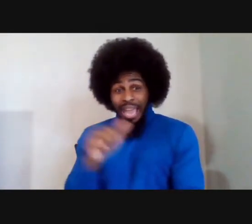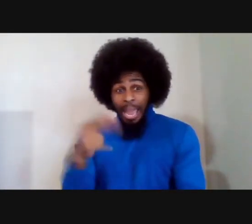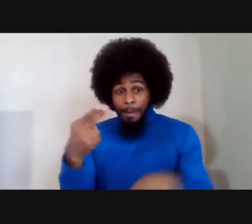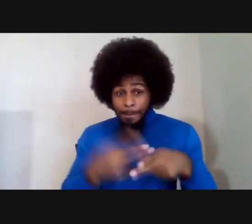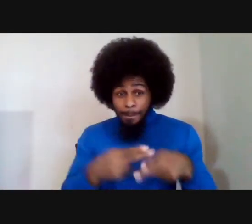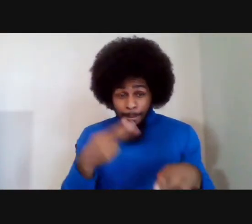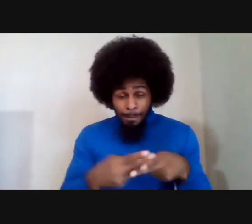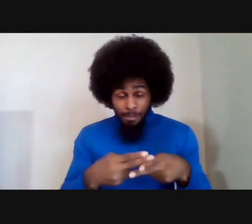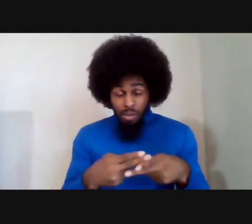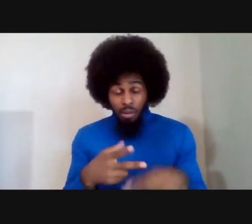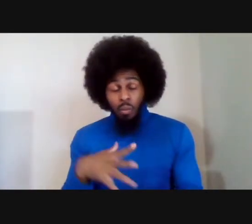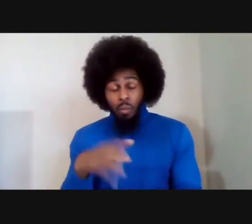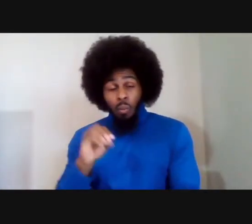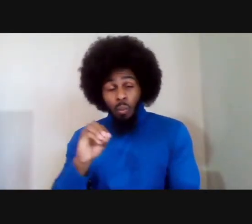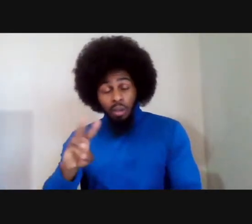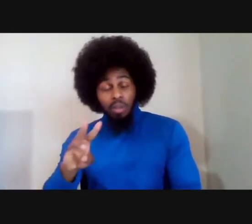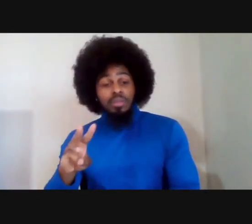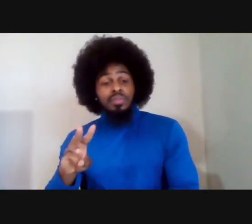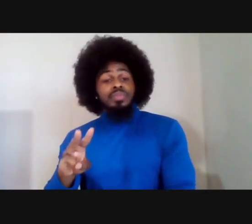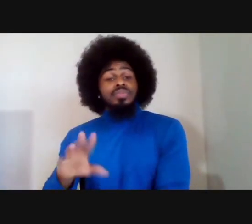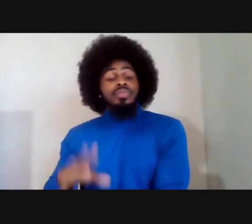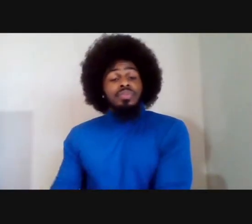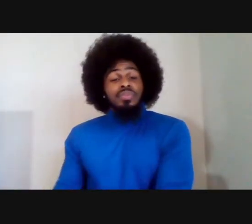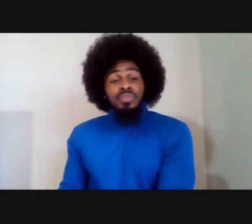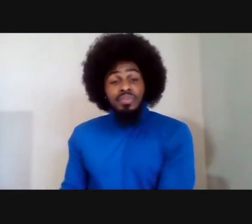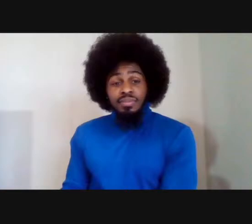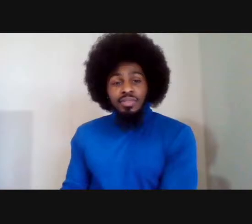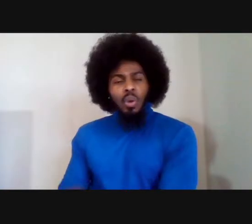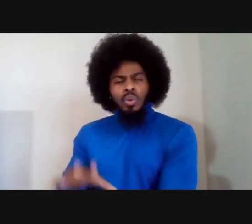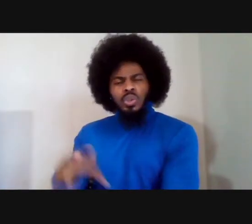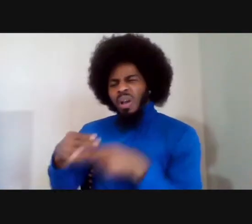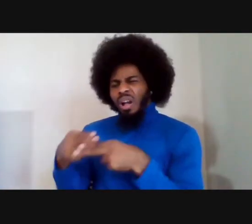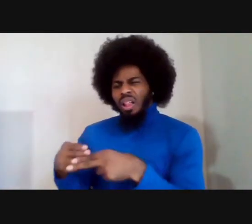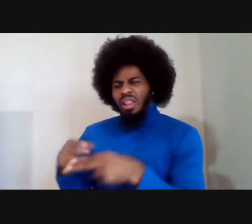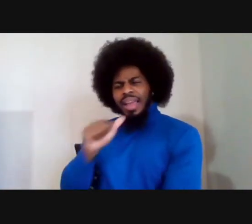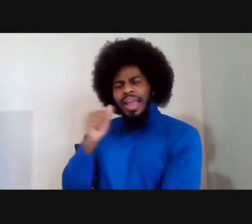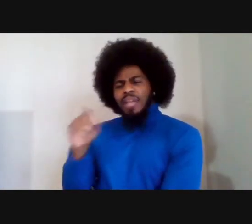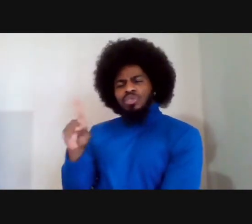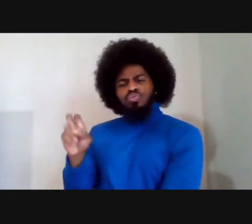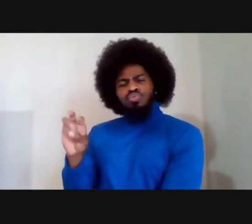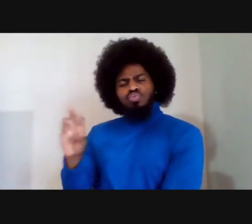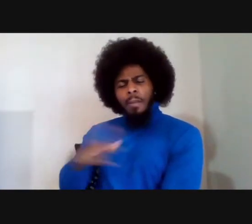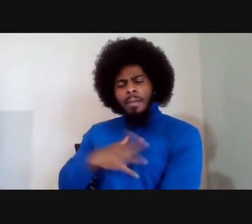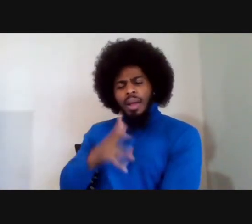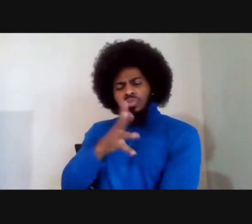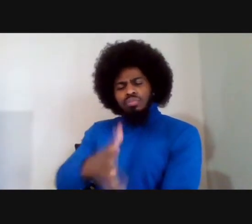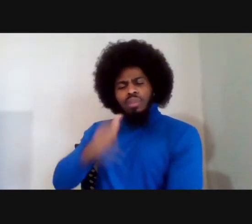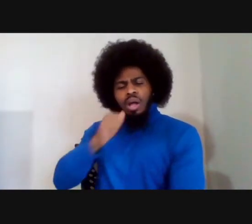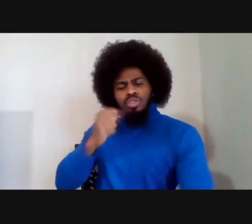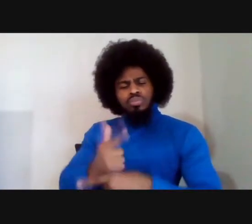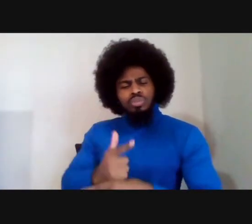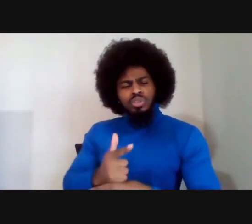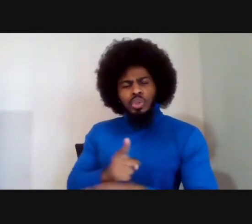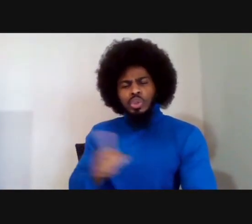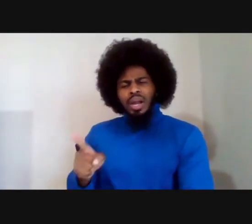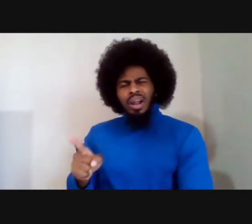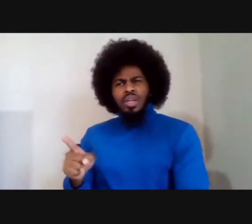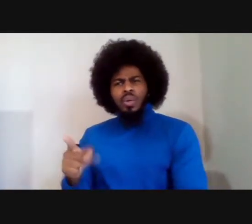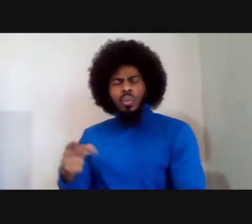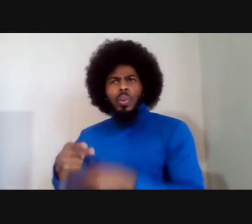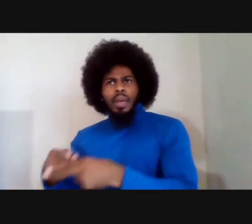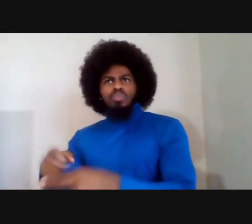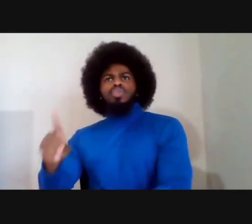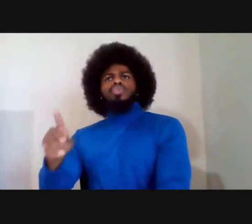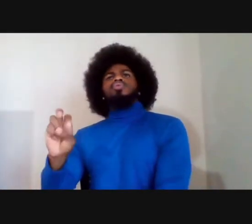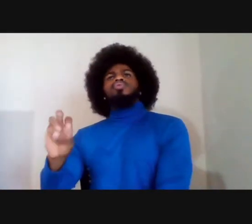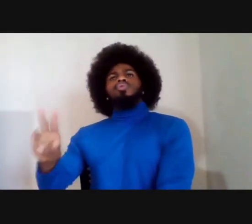Rogers, right? But then we call her Aunt Drew because my grandma's sister was Drewetta, and then